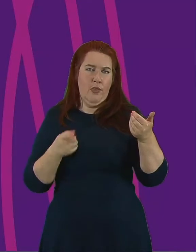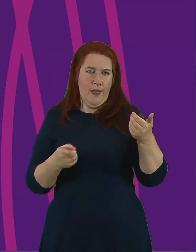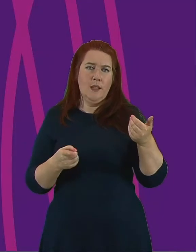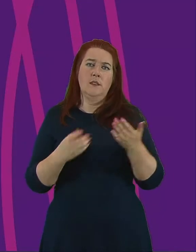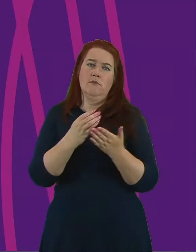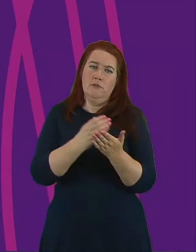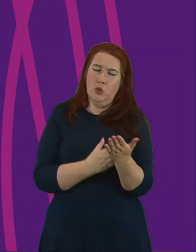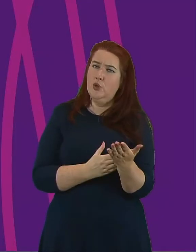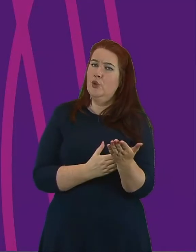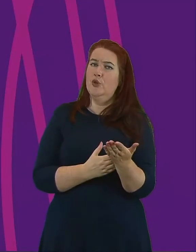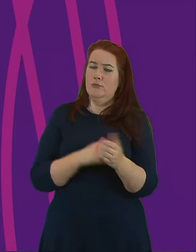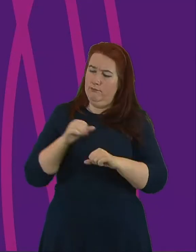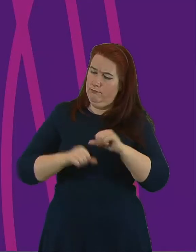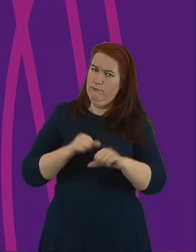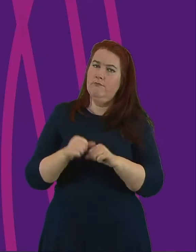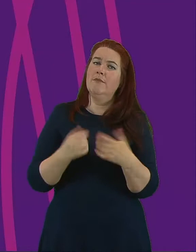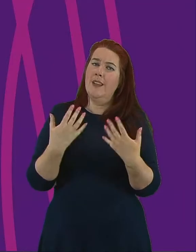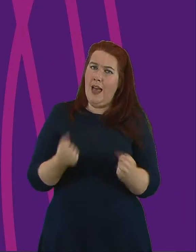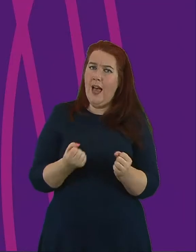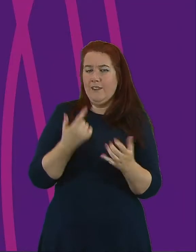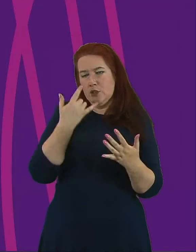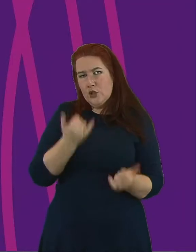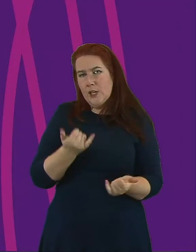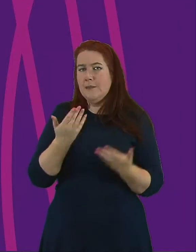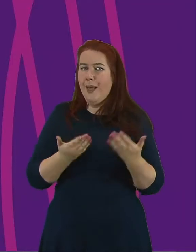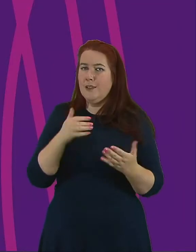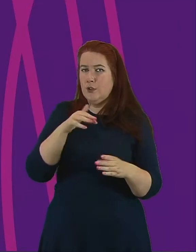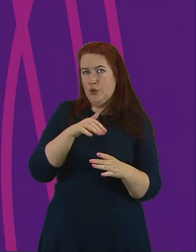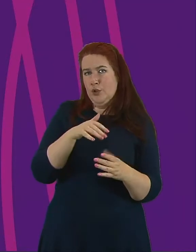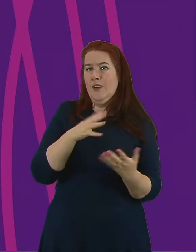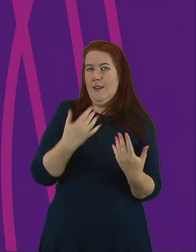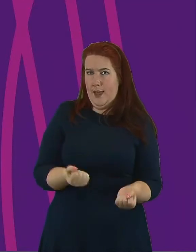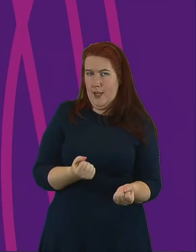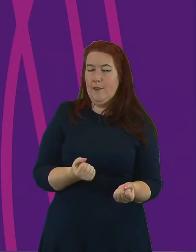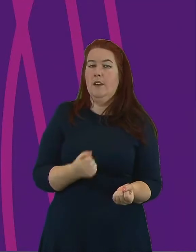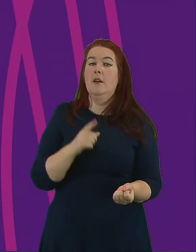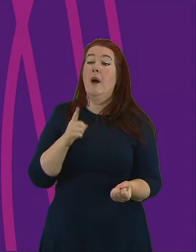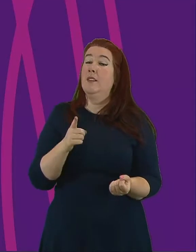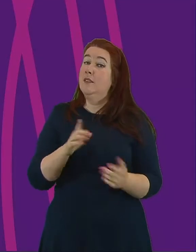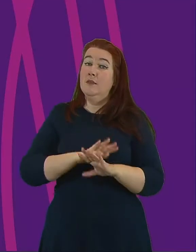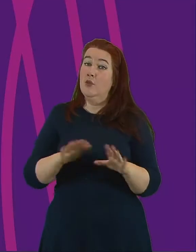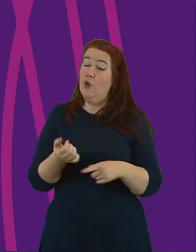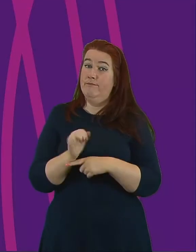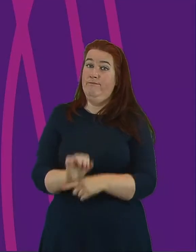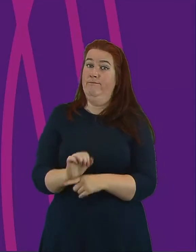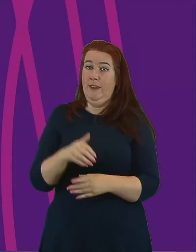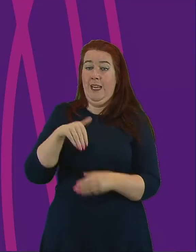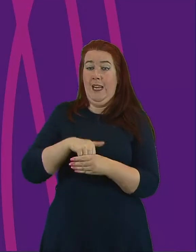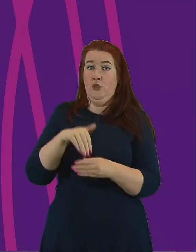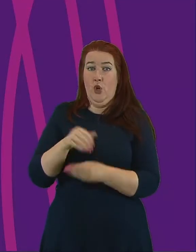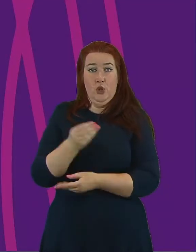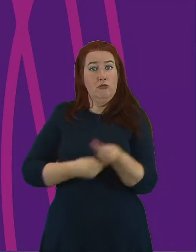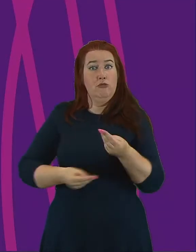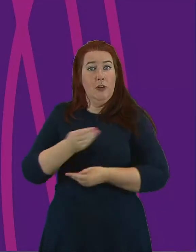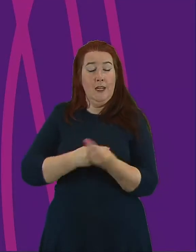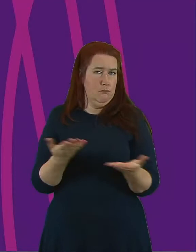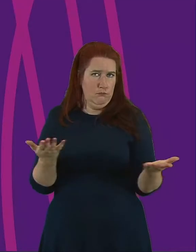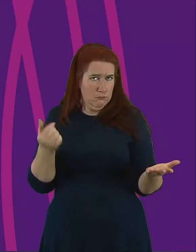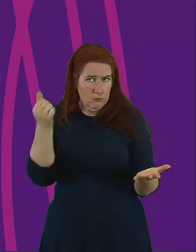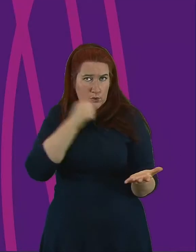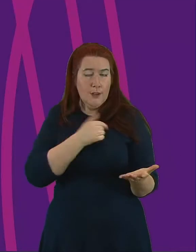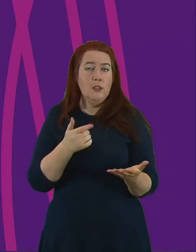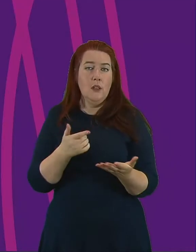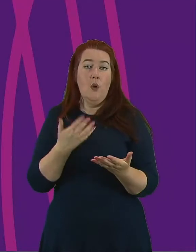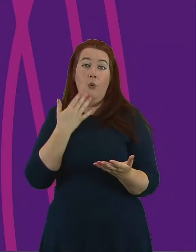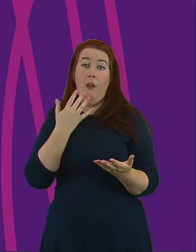checks and balances within it. But those checks and balances do not prevent internal trade. In fact, it is quite obvious internal trade has grown since